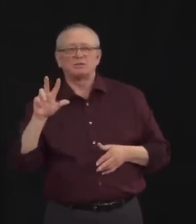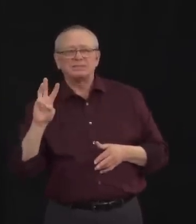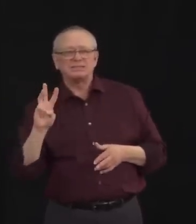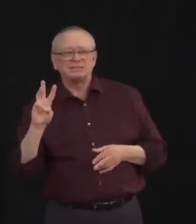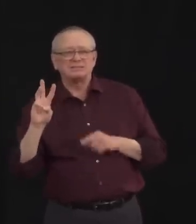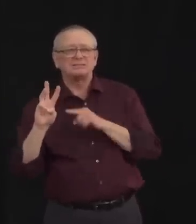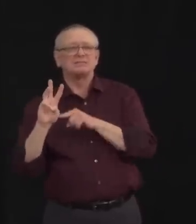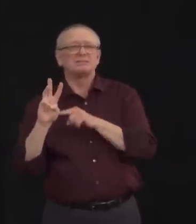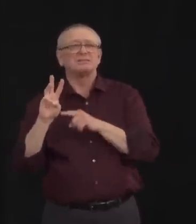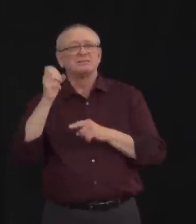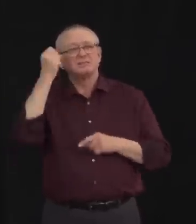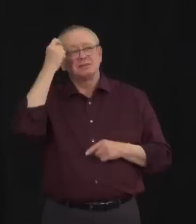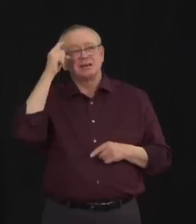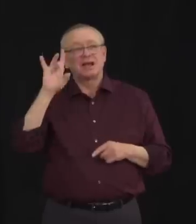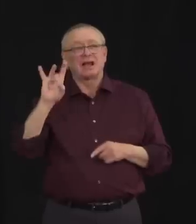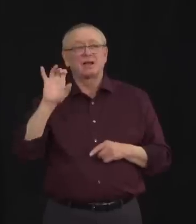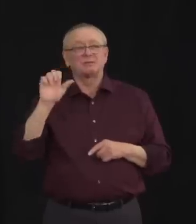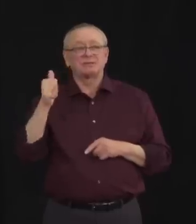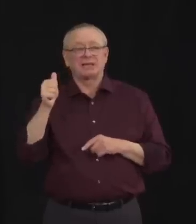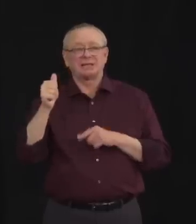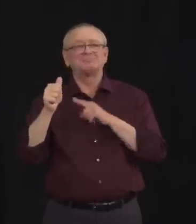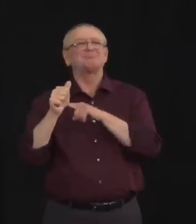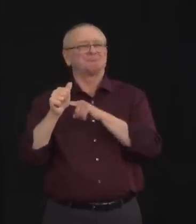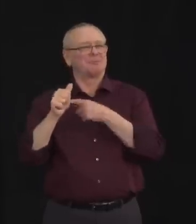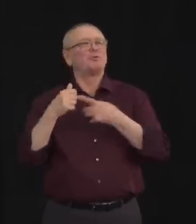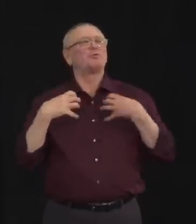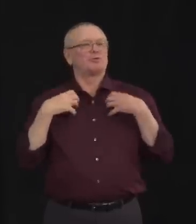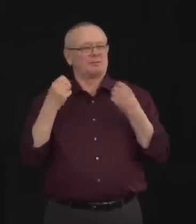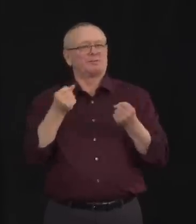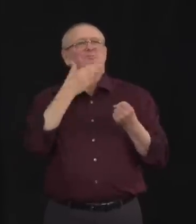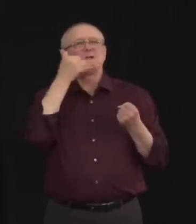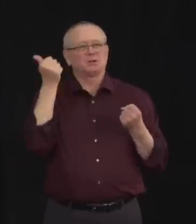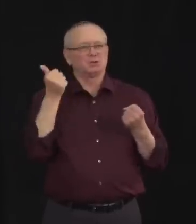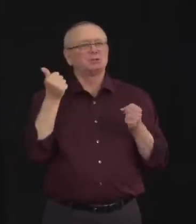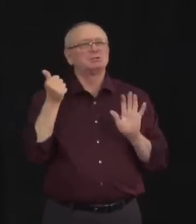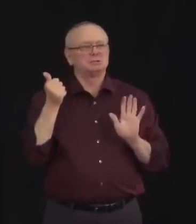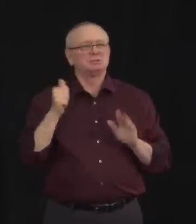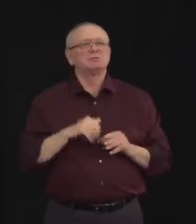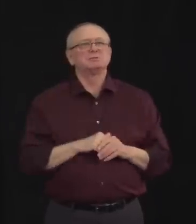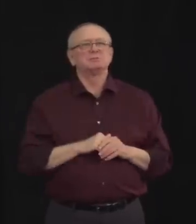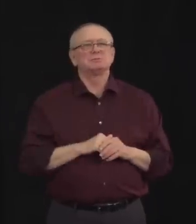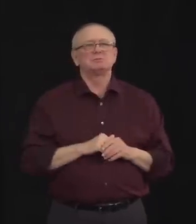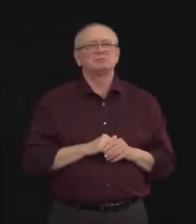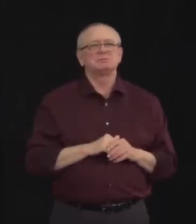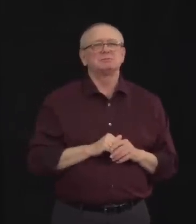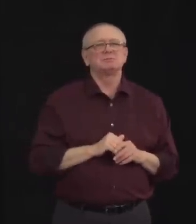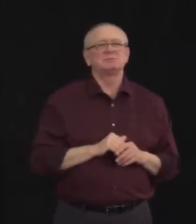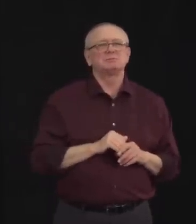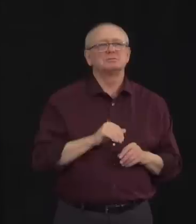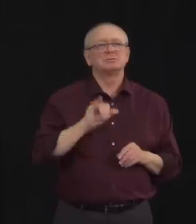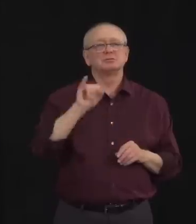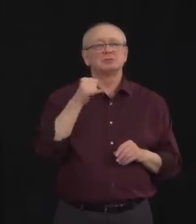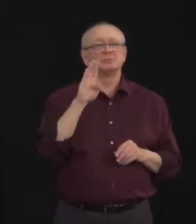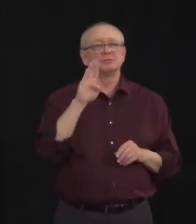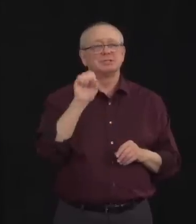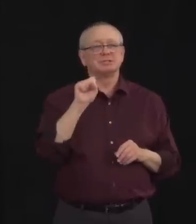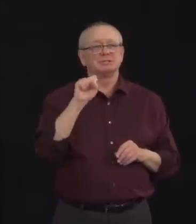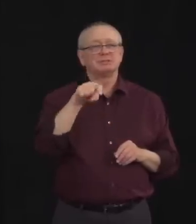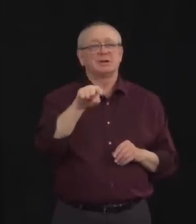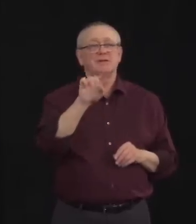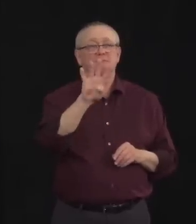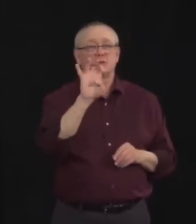recovered. There have been 469 confirmed cases in people who work at the JBS plant in